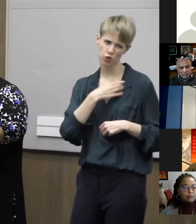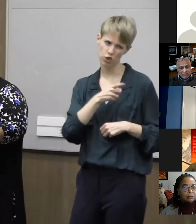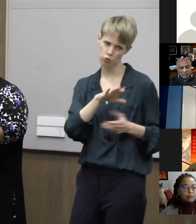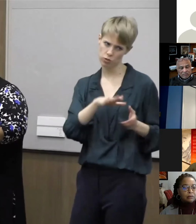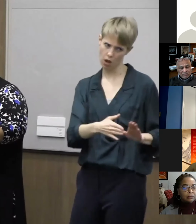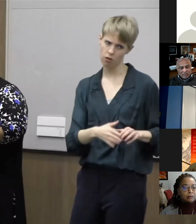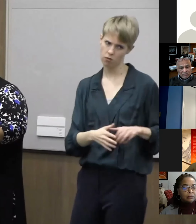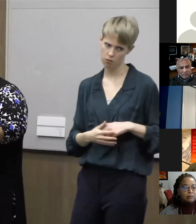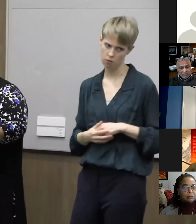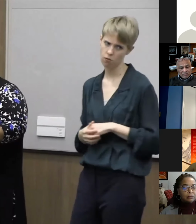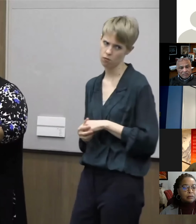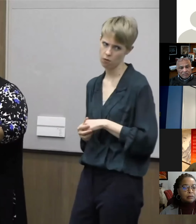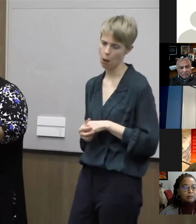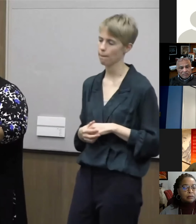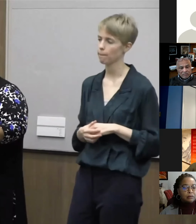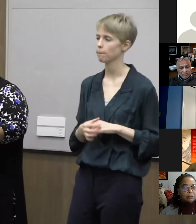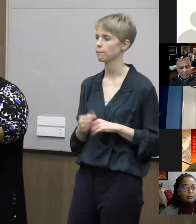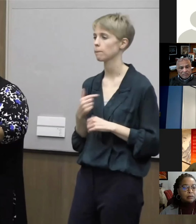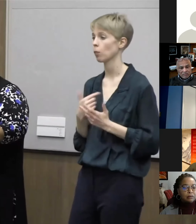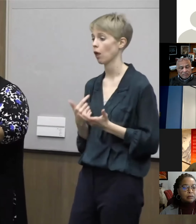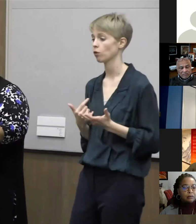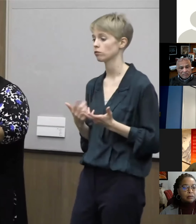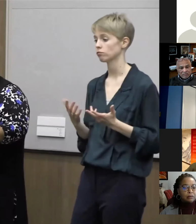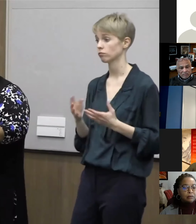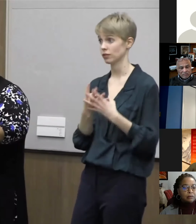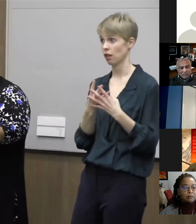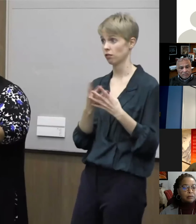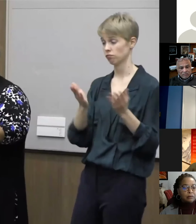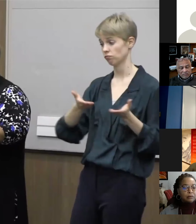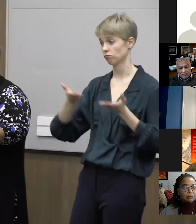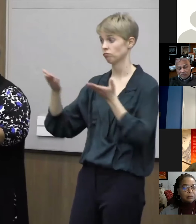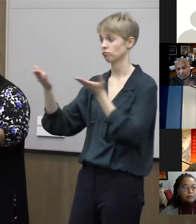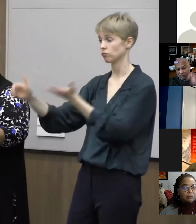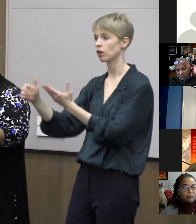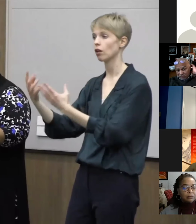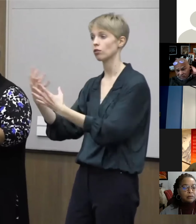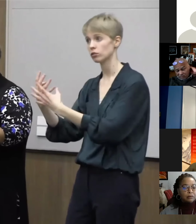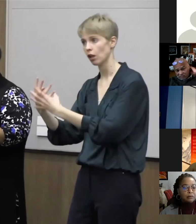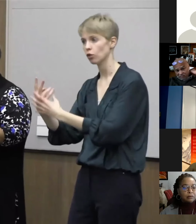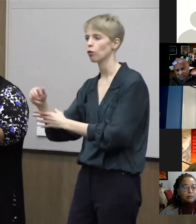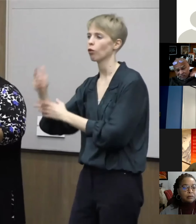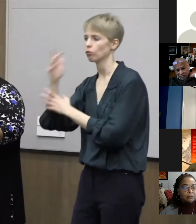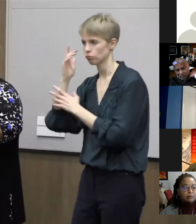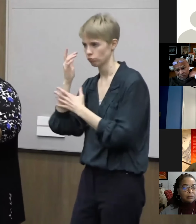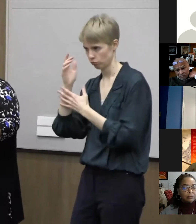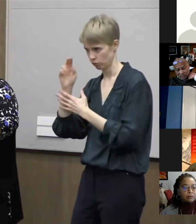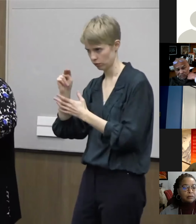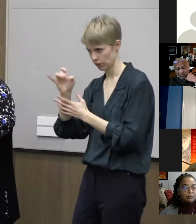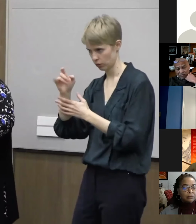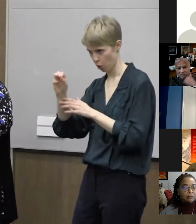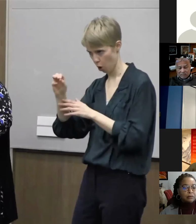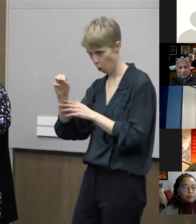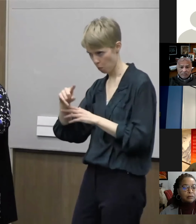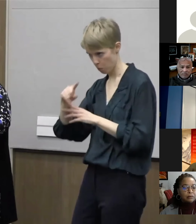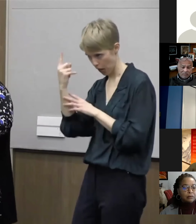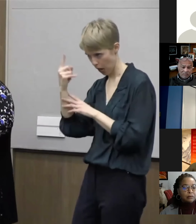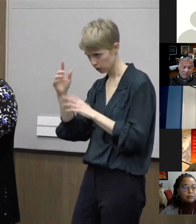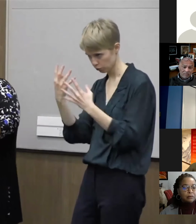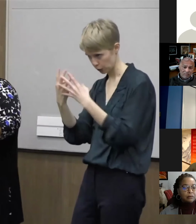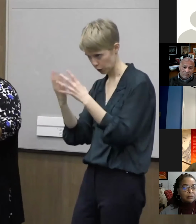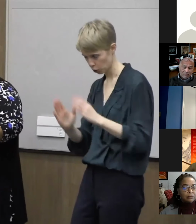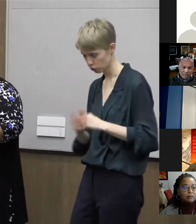dead." I was carried out of the cell into another cell where 2 Negro prisoners were. The state highway